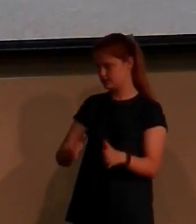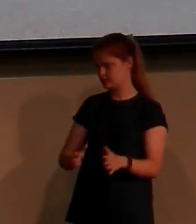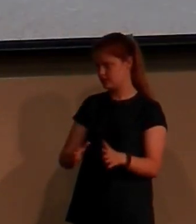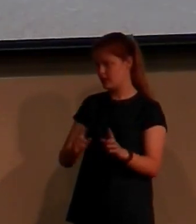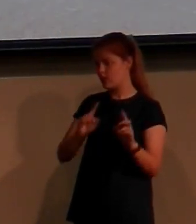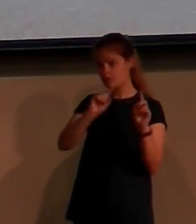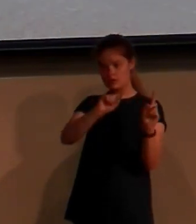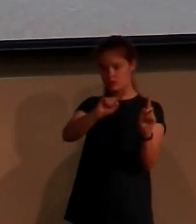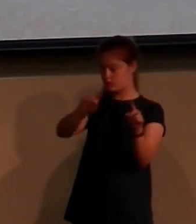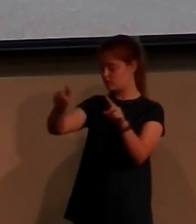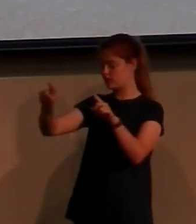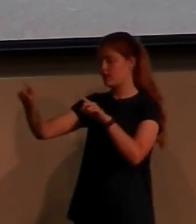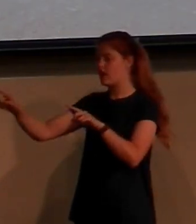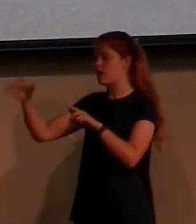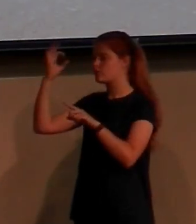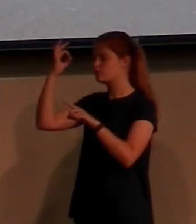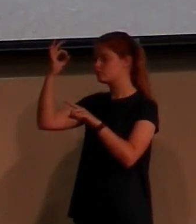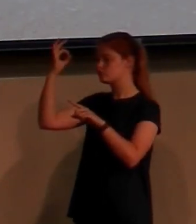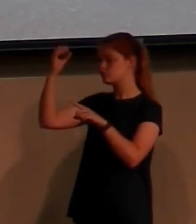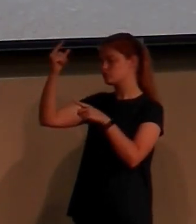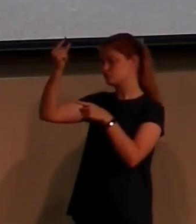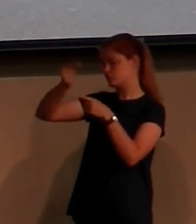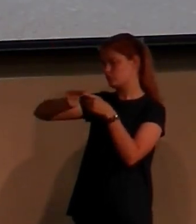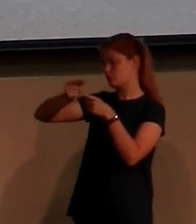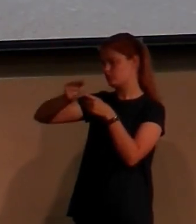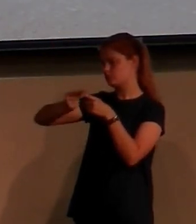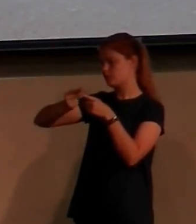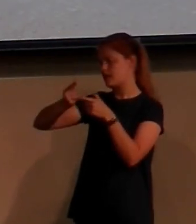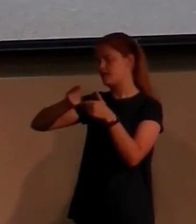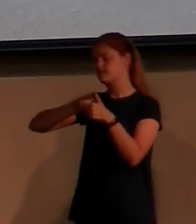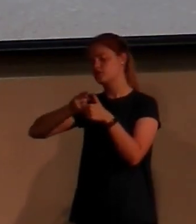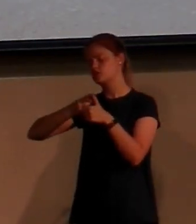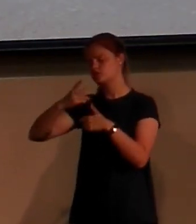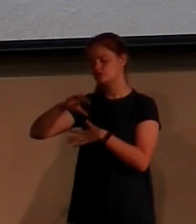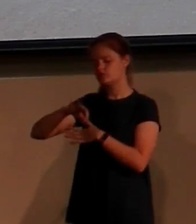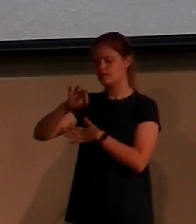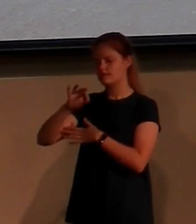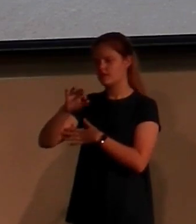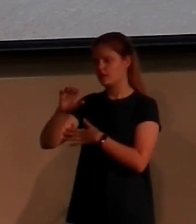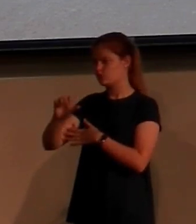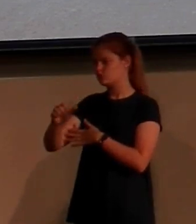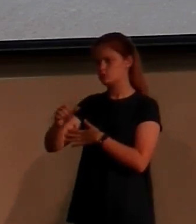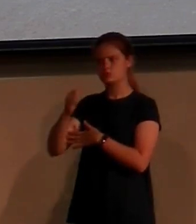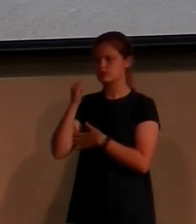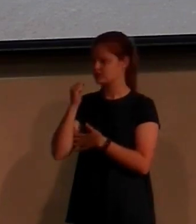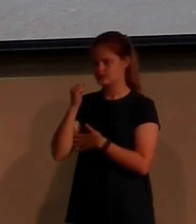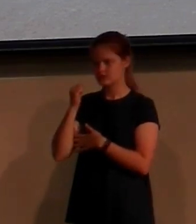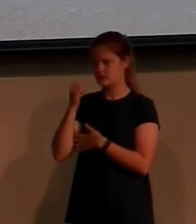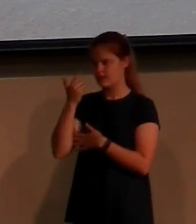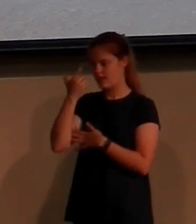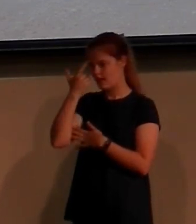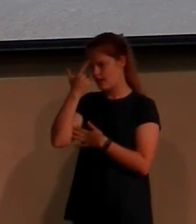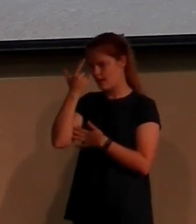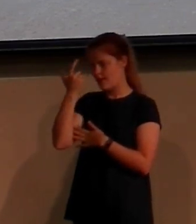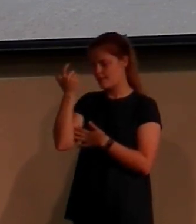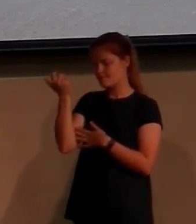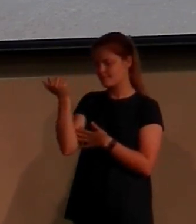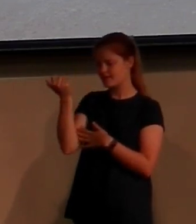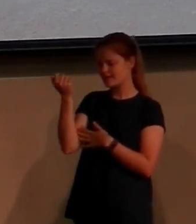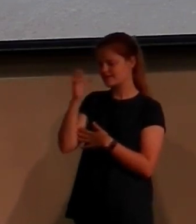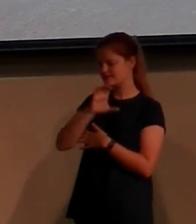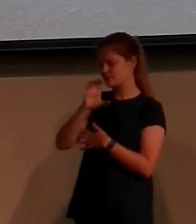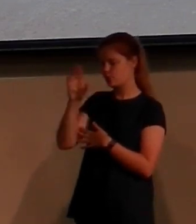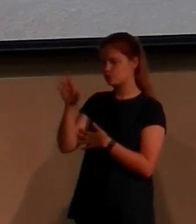out to preach the word. At first, we found rejection because in